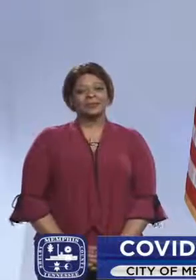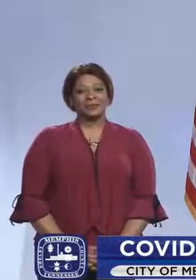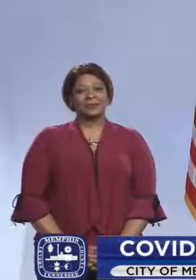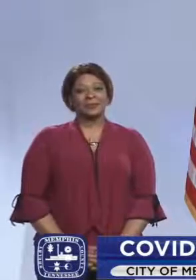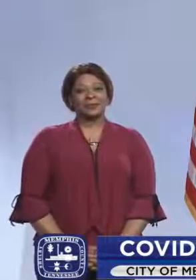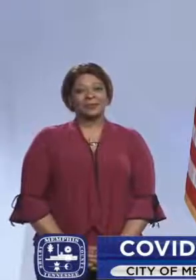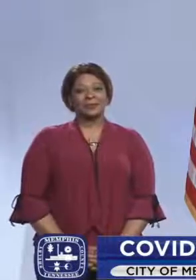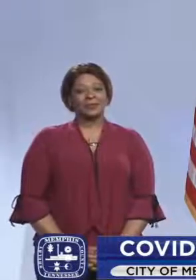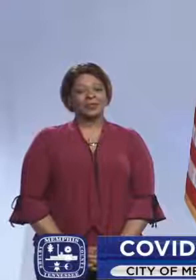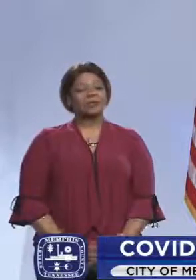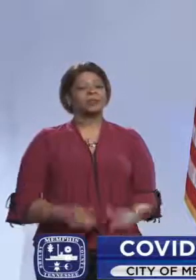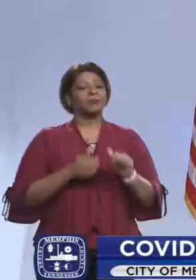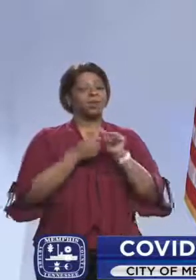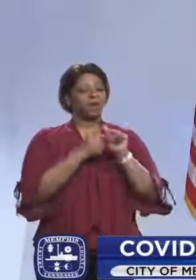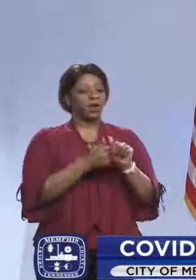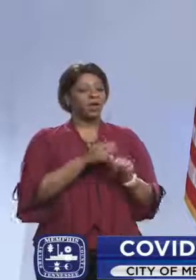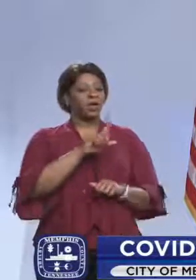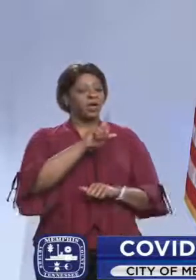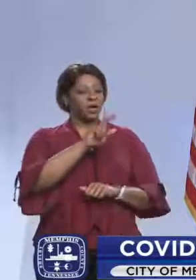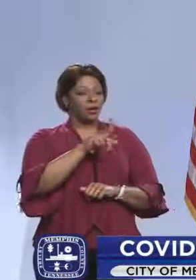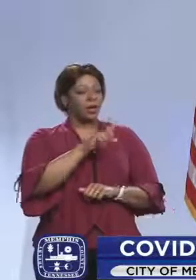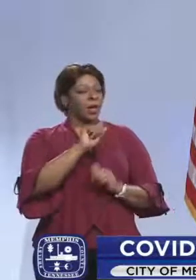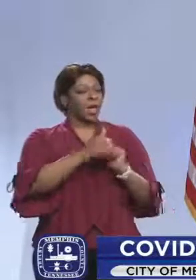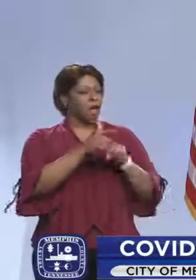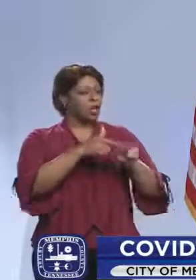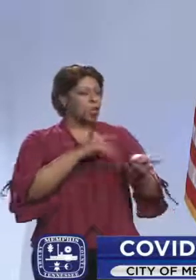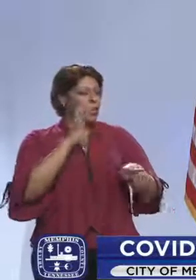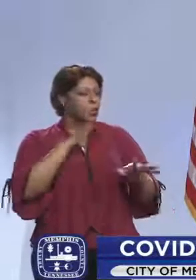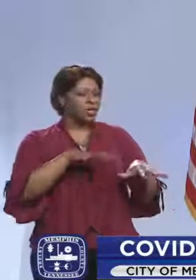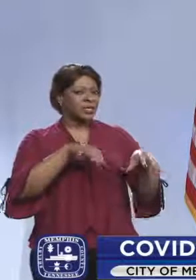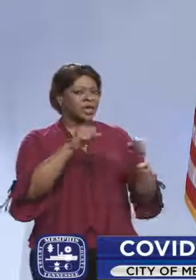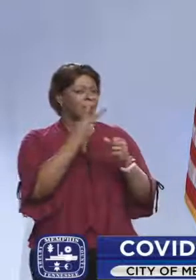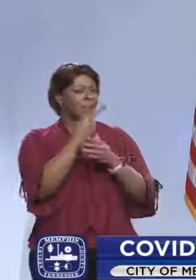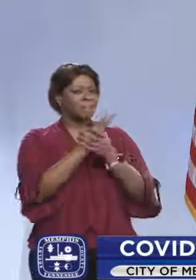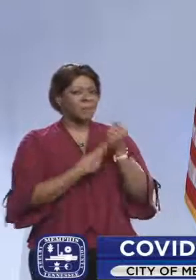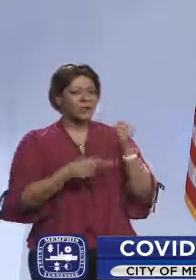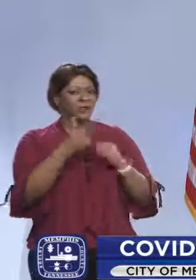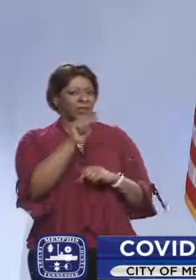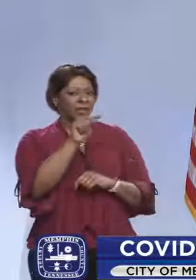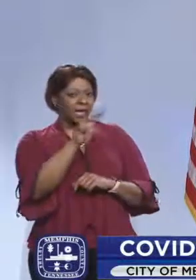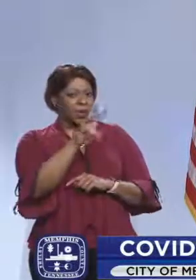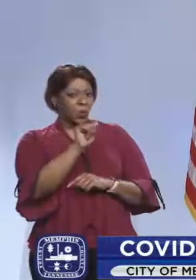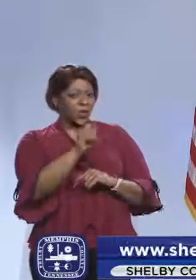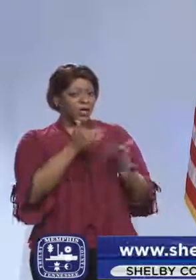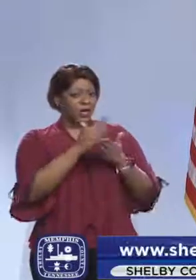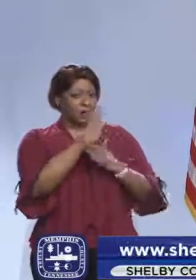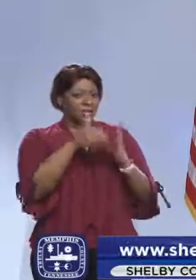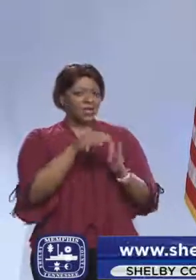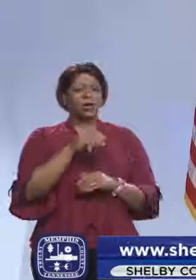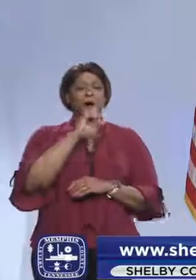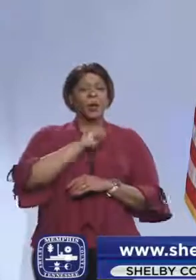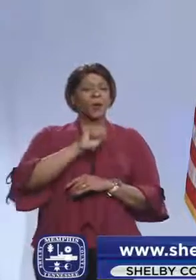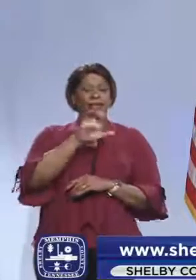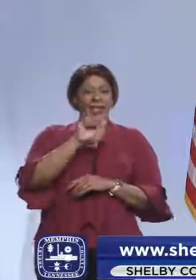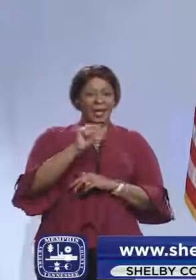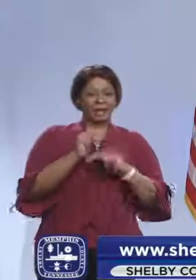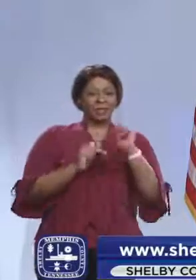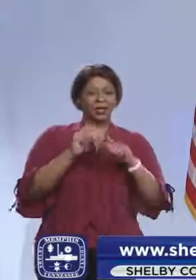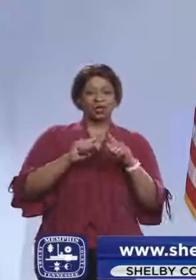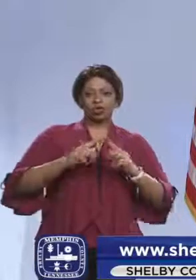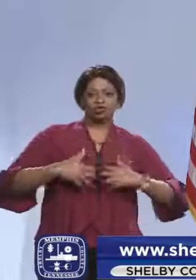Sam, your follow-up. And then my follow-up is, how long is it going to take both the Gateway Shopping Center and the old CA building to get